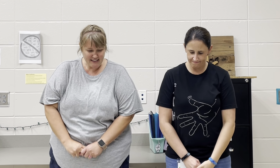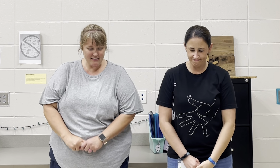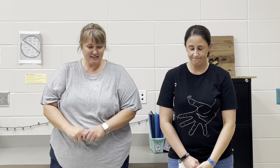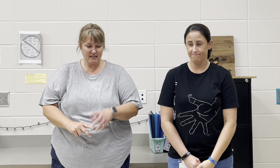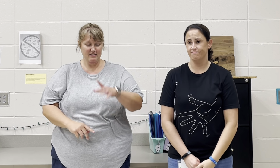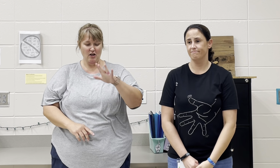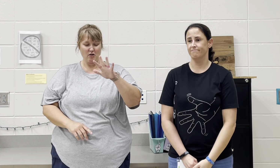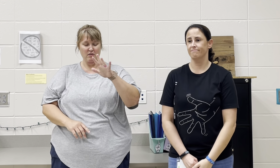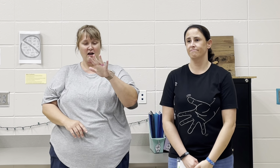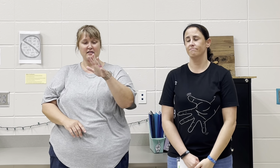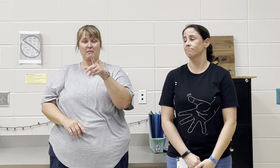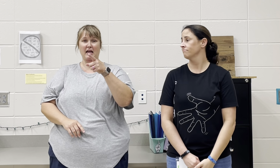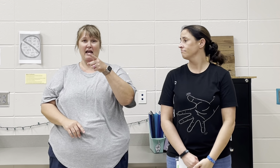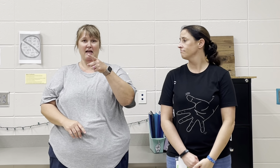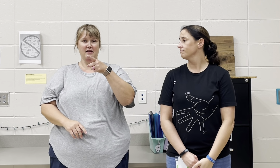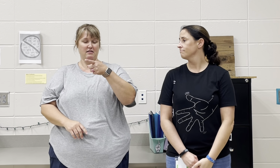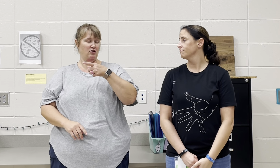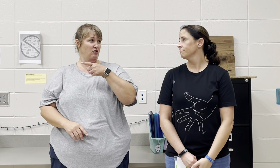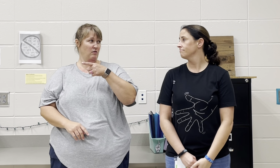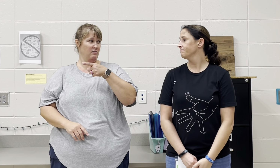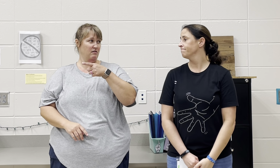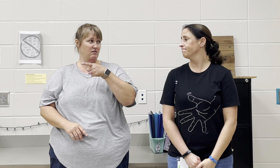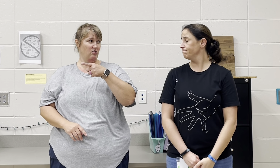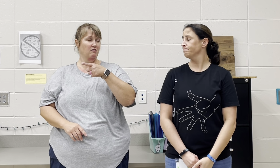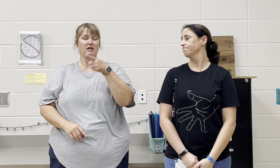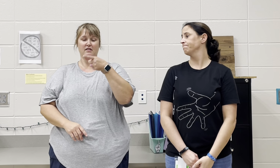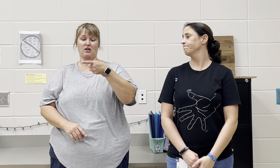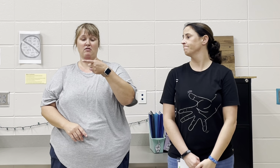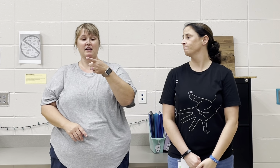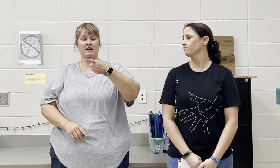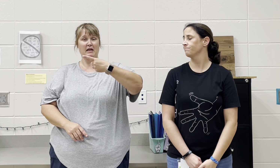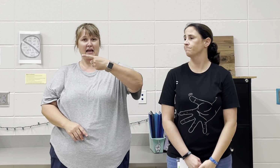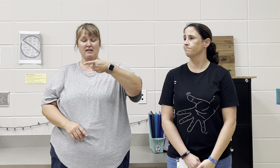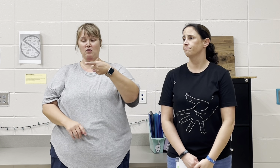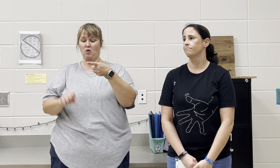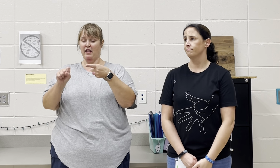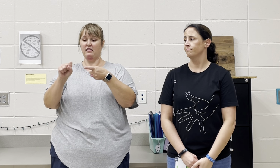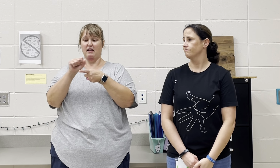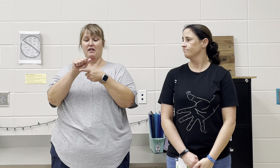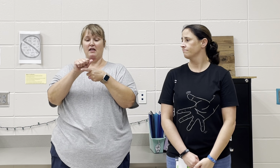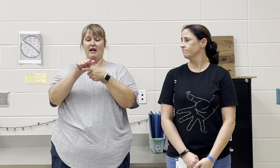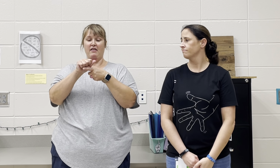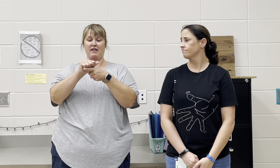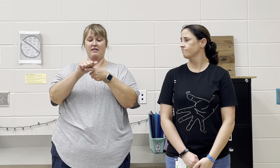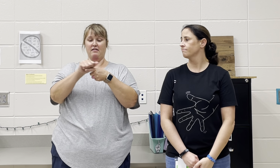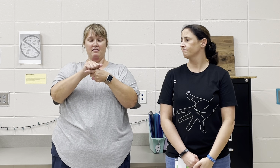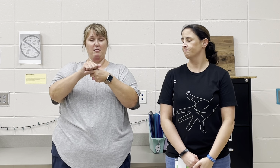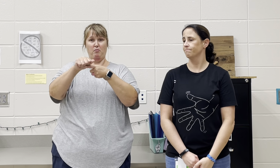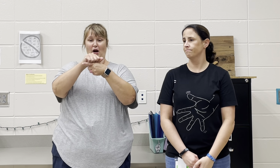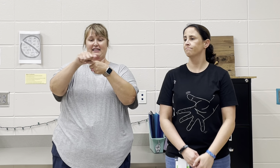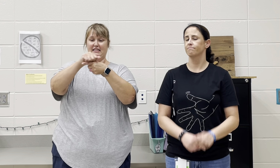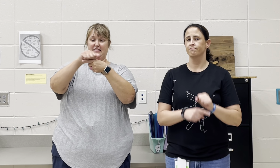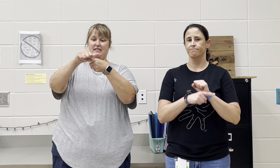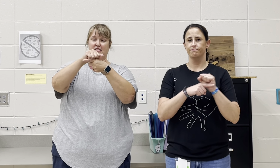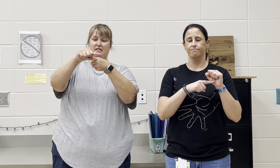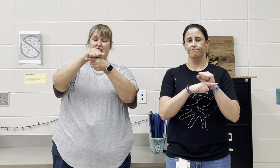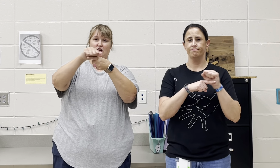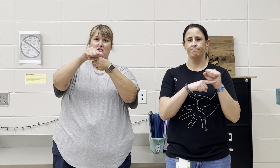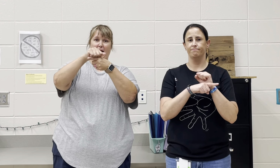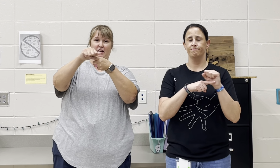Practice. So non-dominant hand, do you do the 1? Mm. So non-dominant hand is a 1, and then practice goes back and